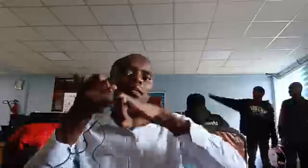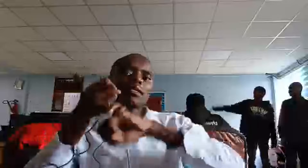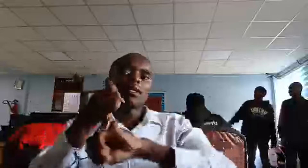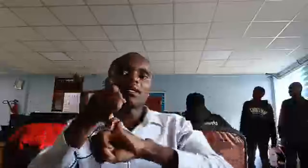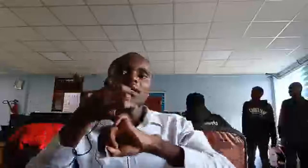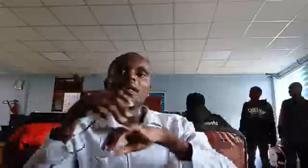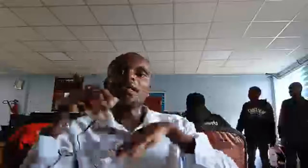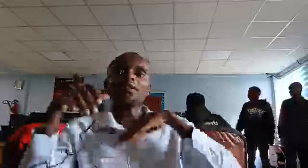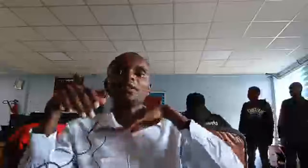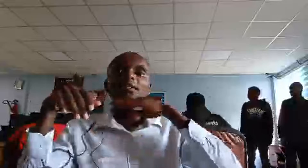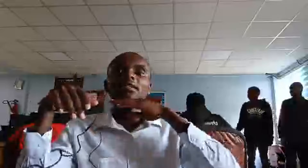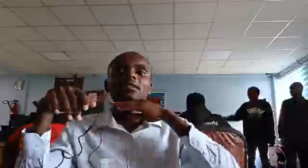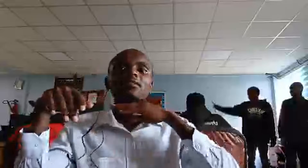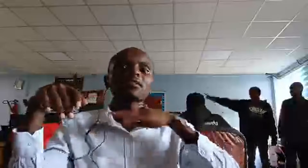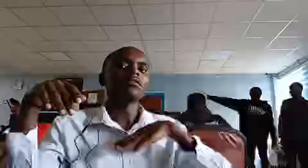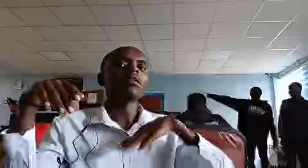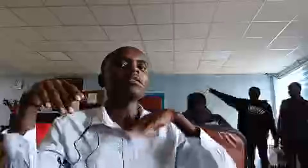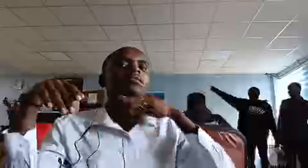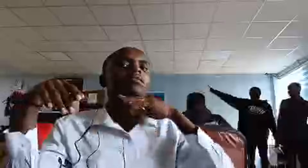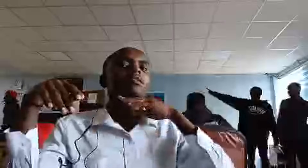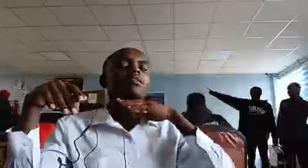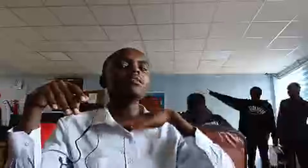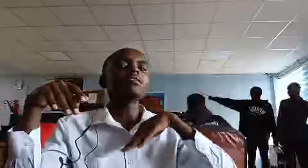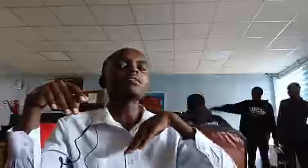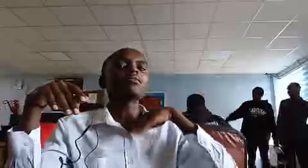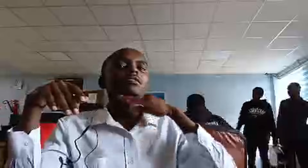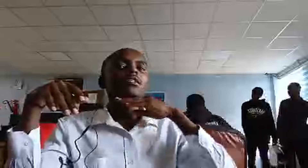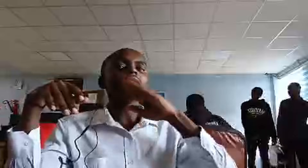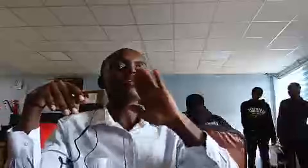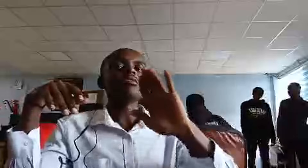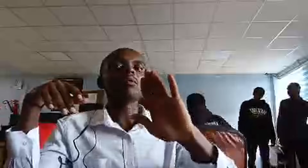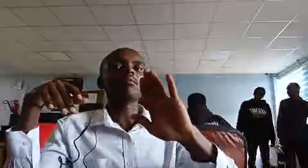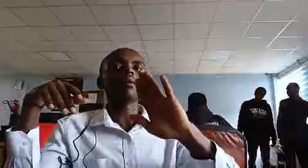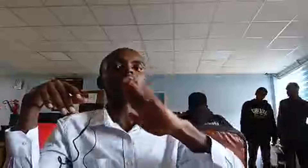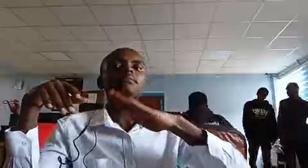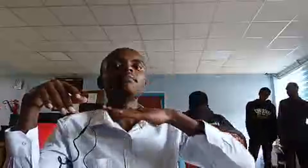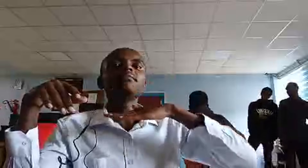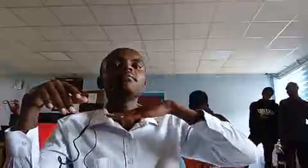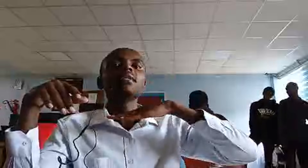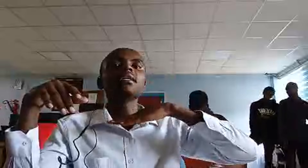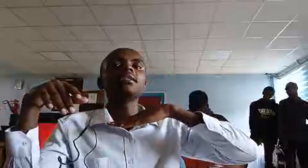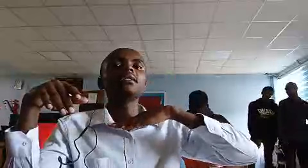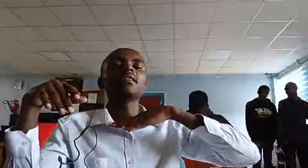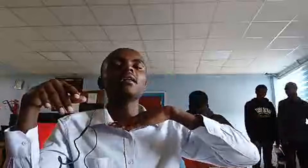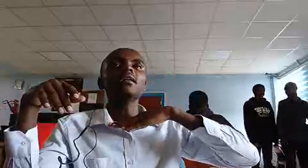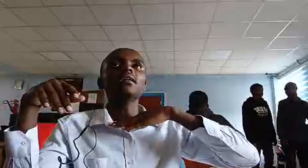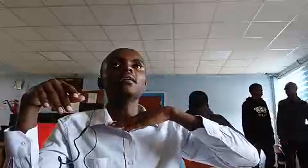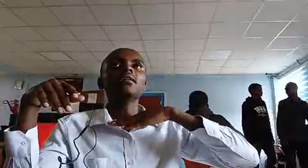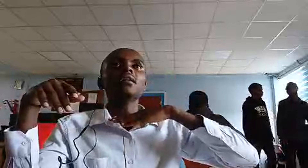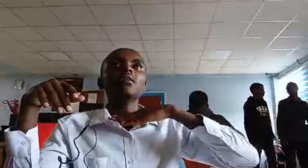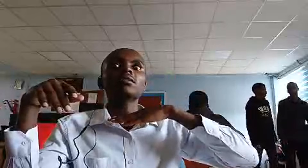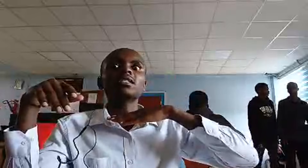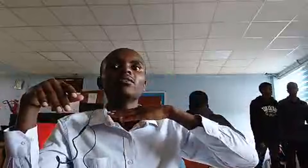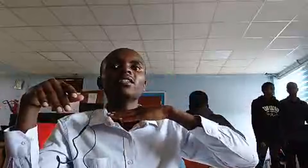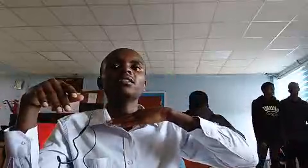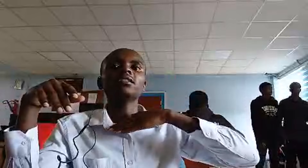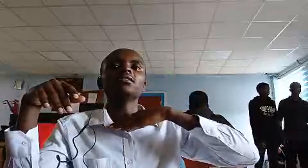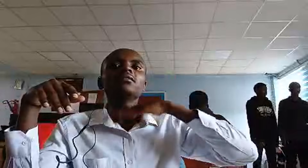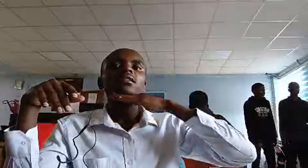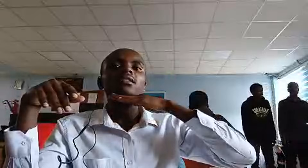husband dead. This sign for dead. Open palm, hitting the lower side of the chin.